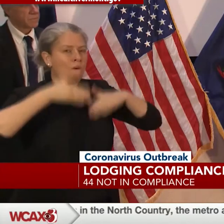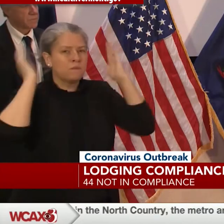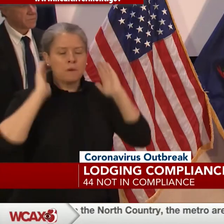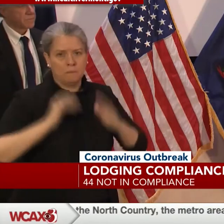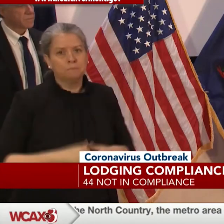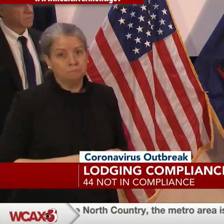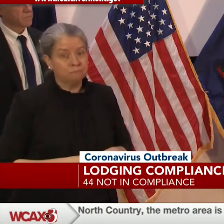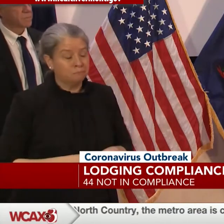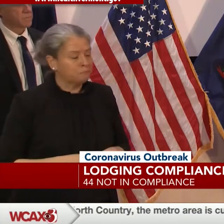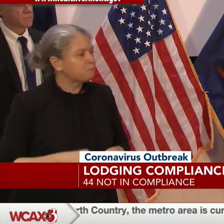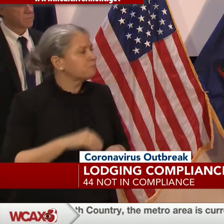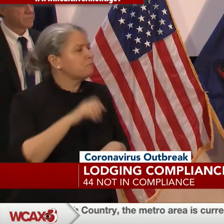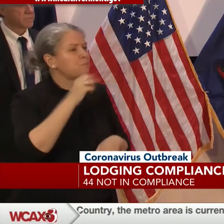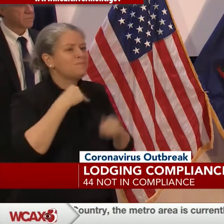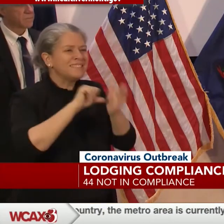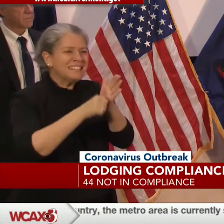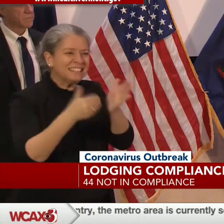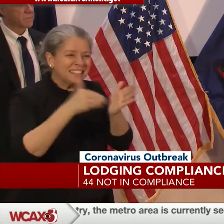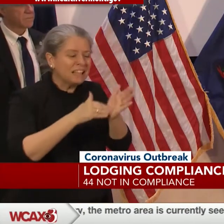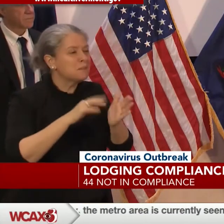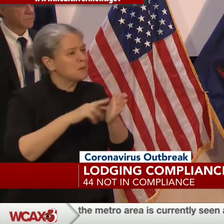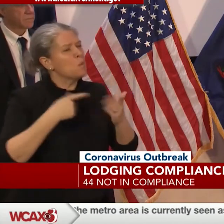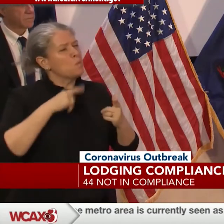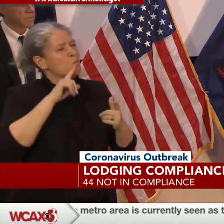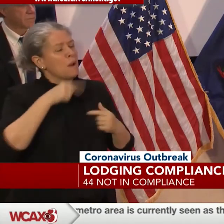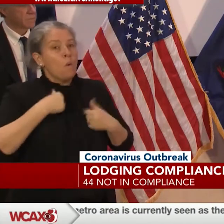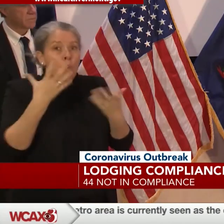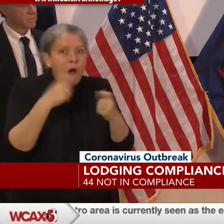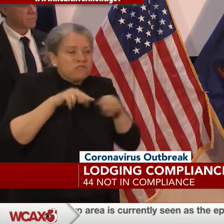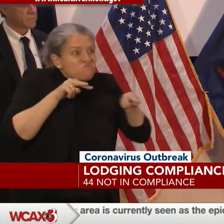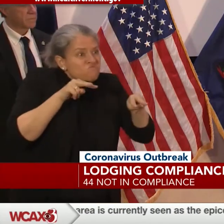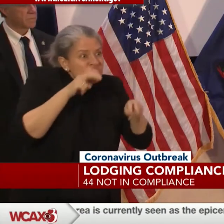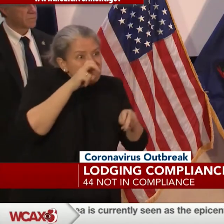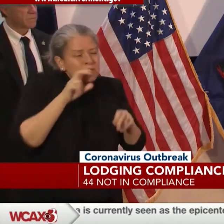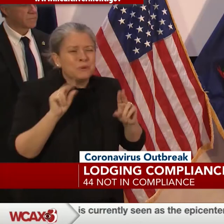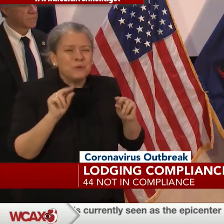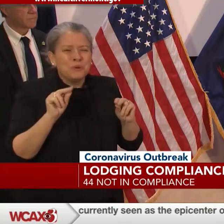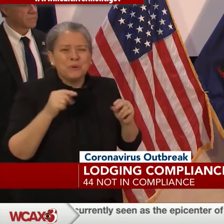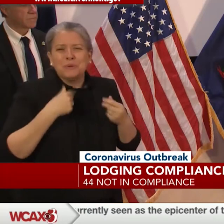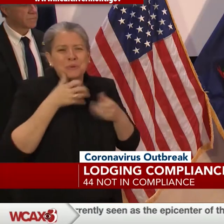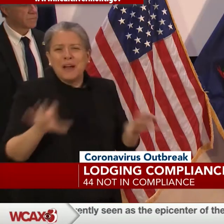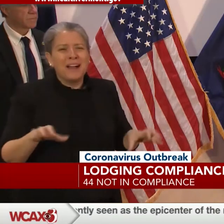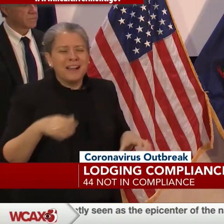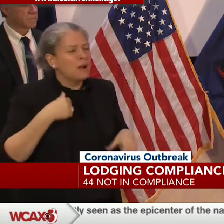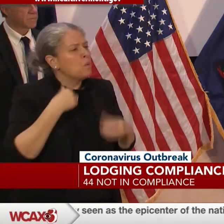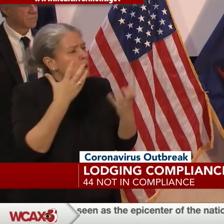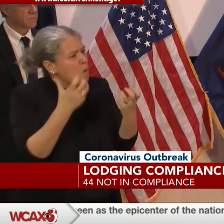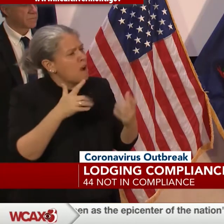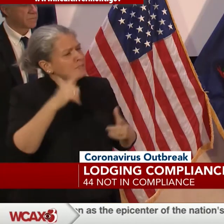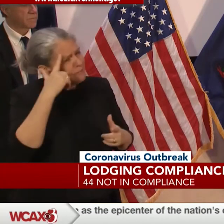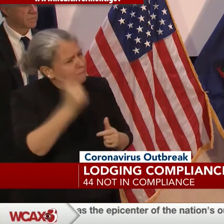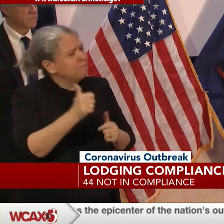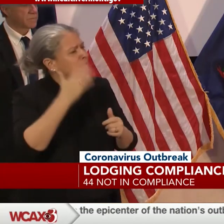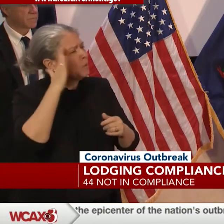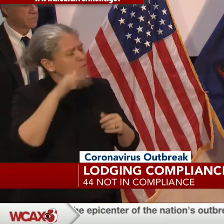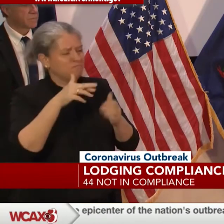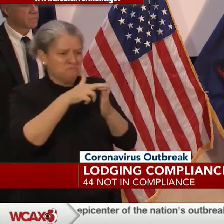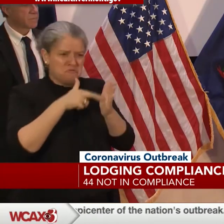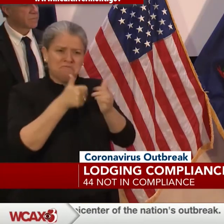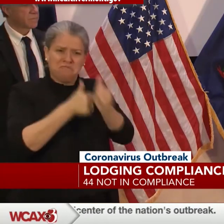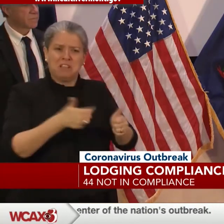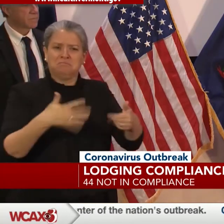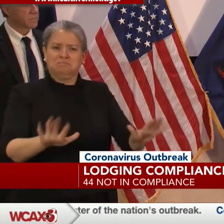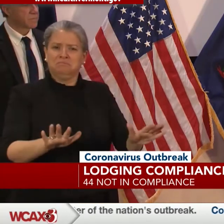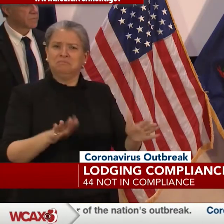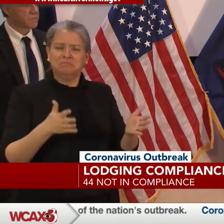To emphasize, we really expect voluntary compliance with this stepped-up effort to do these cross-checks, the letter, and subsequent phone